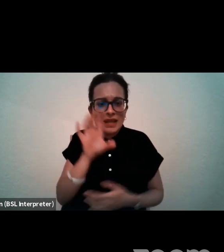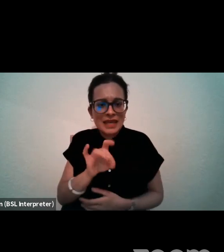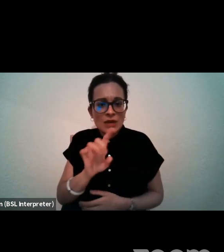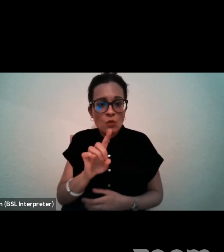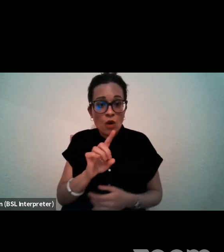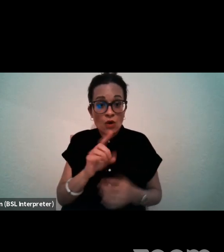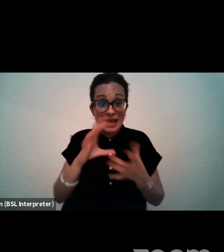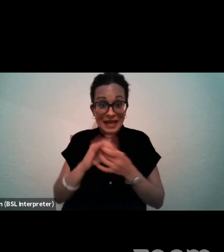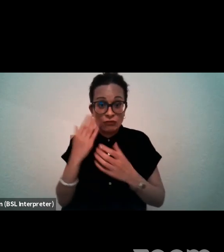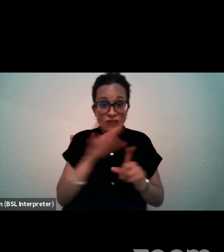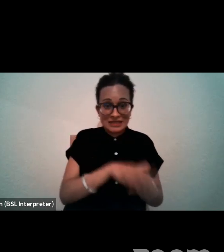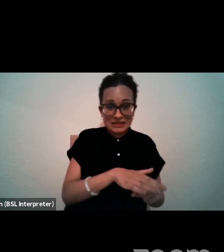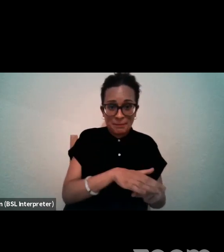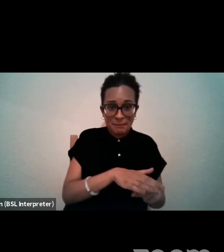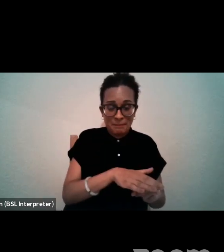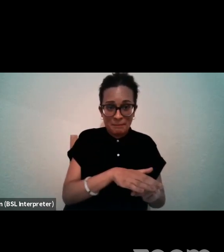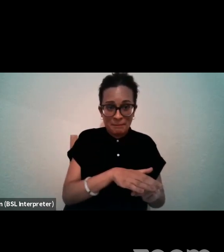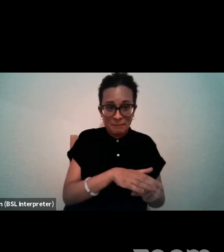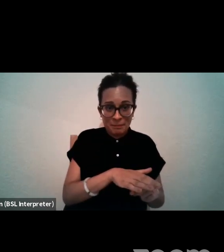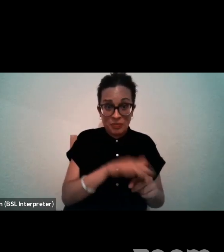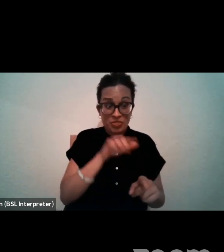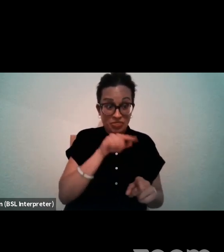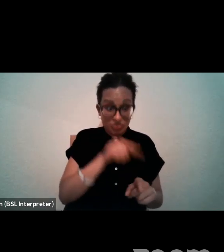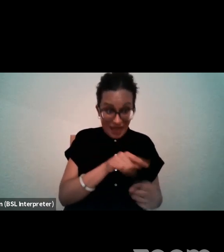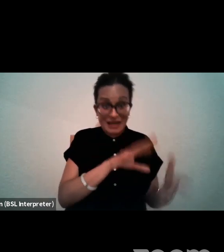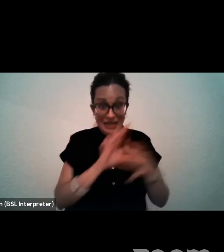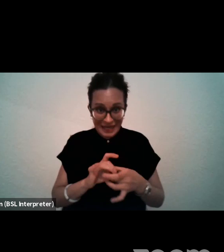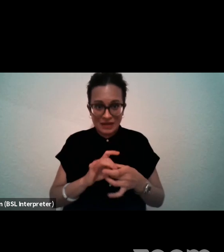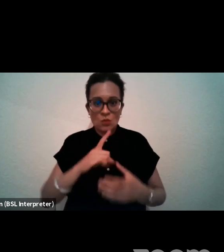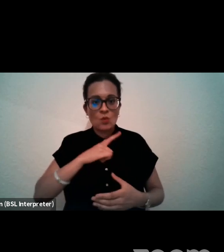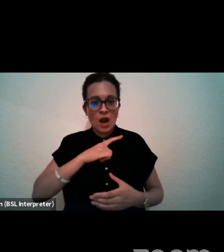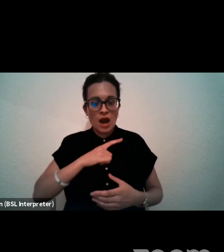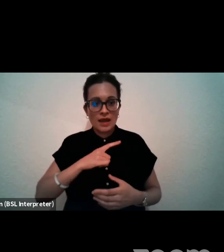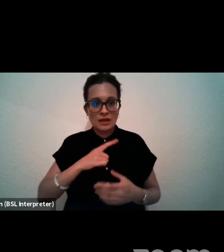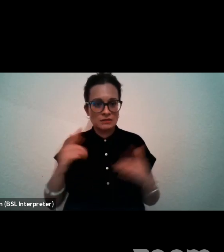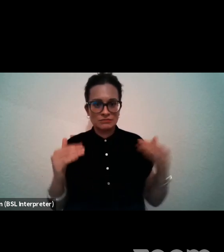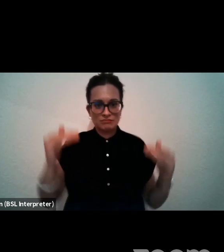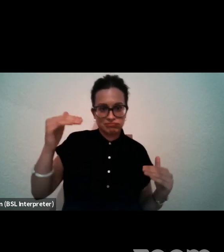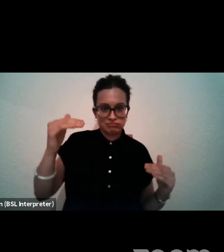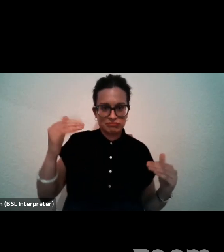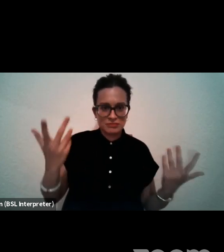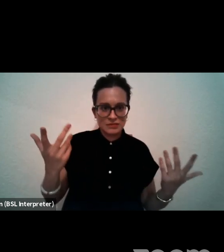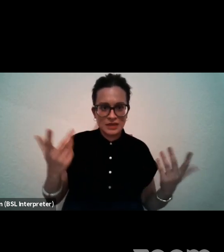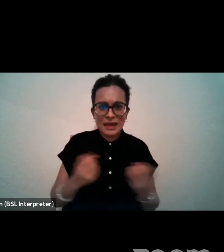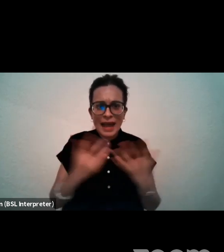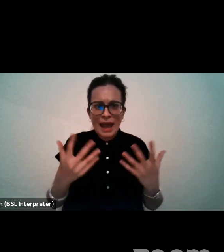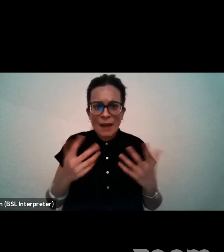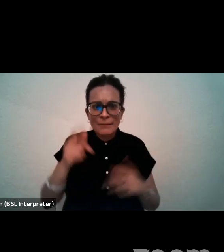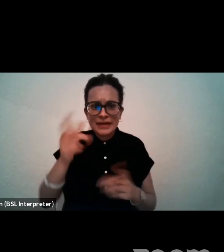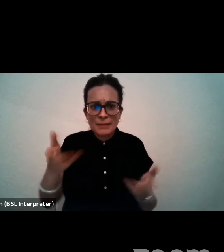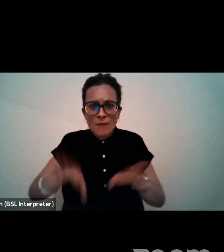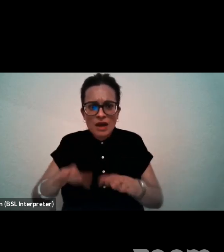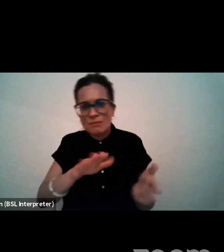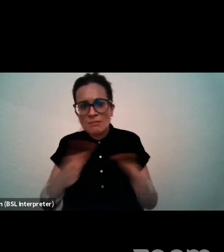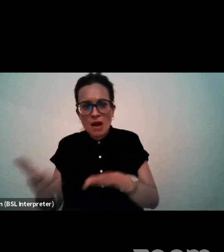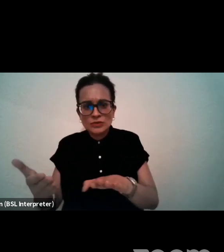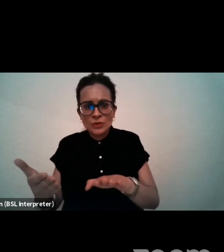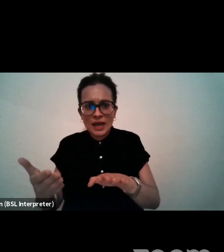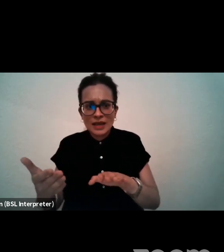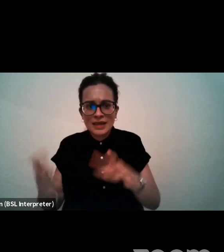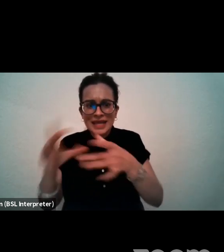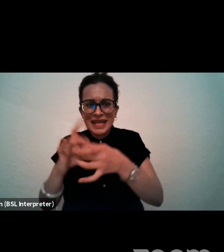racism, which is at the heart of the explanation of why there's disproportionate amounts of deaths amongst Black and